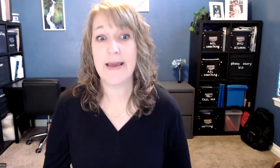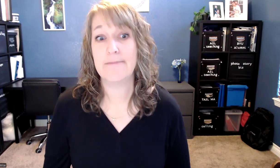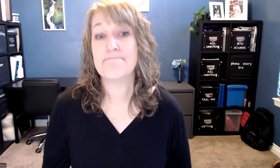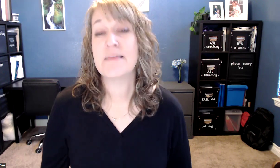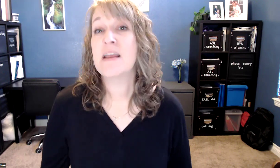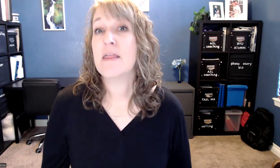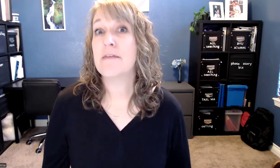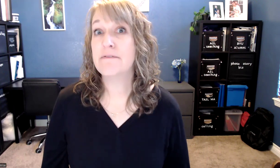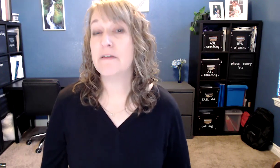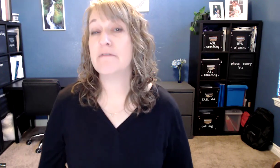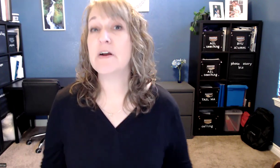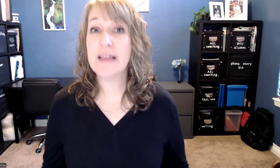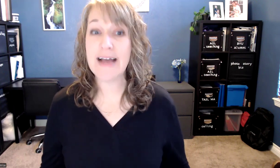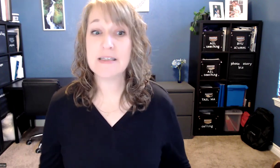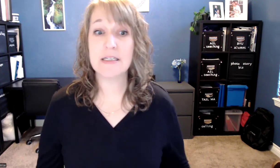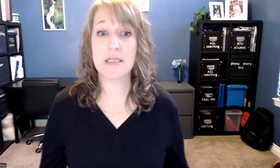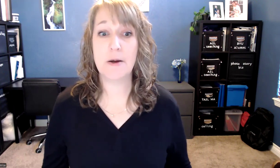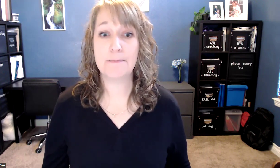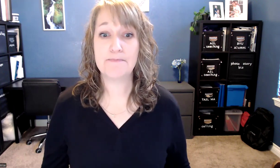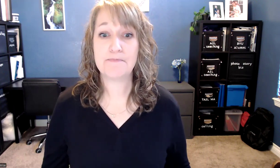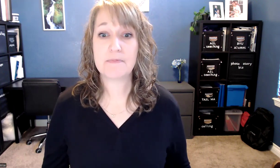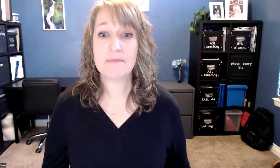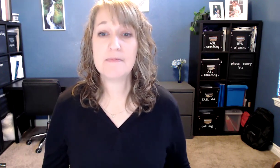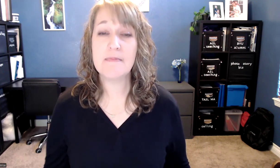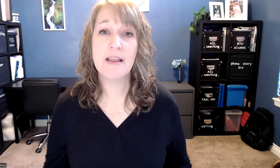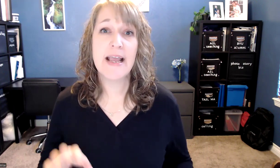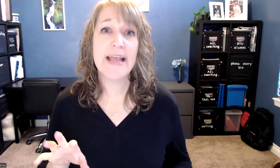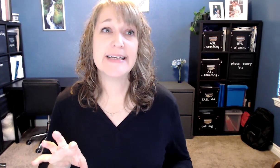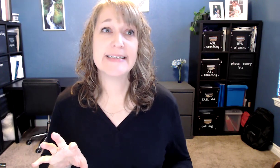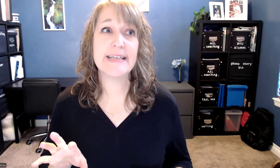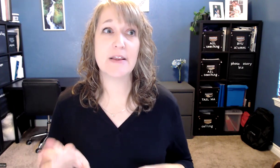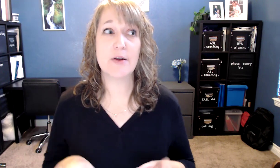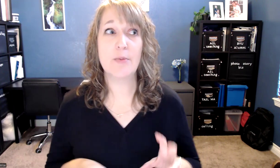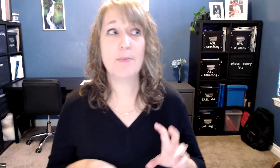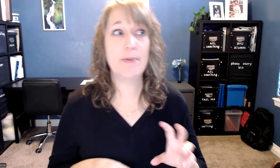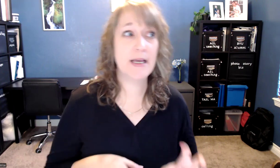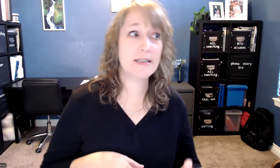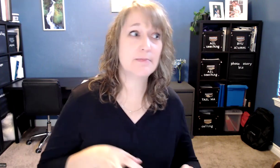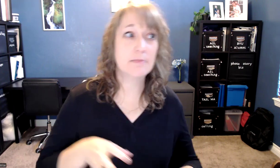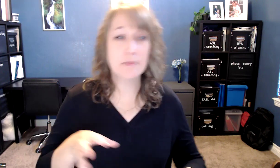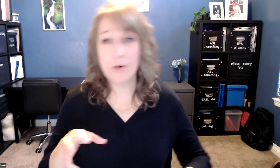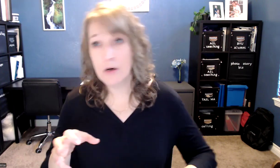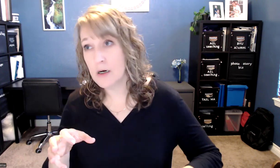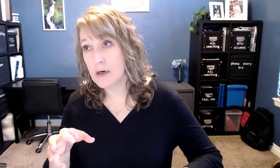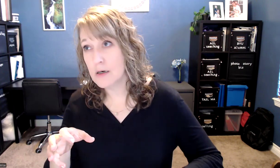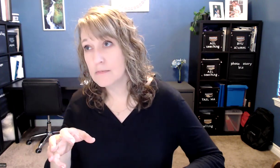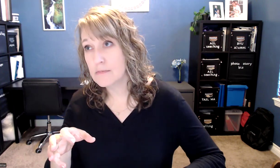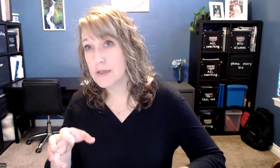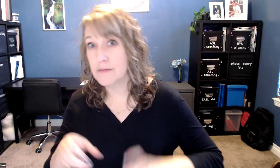Okay. The very last thing to know is a little bit more